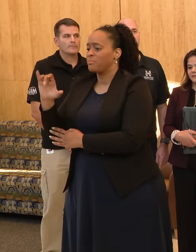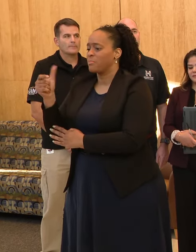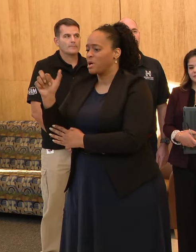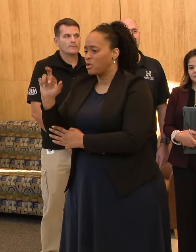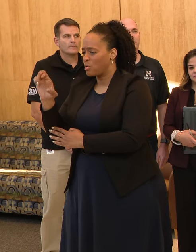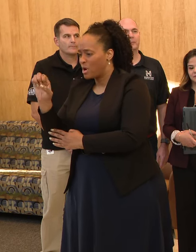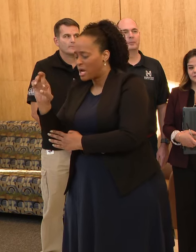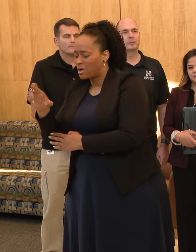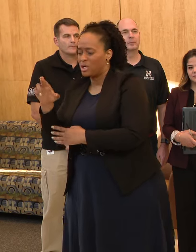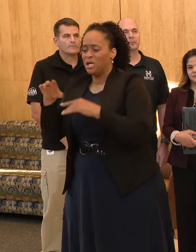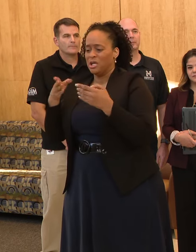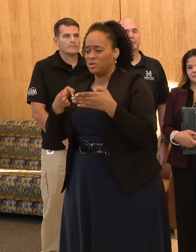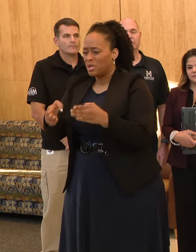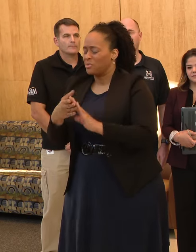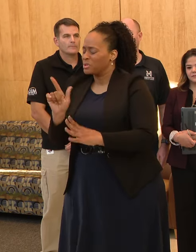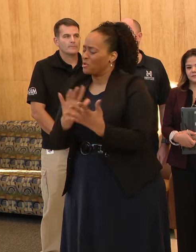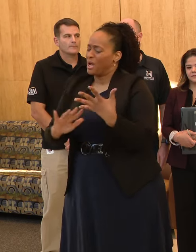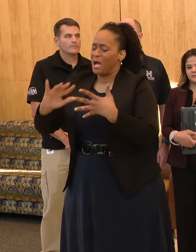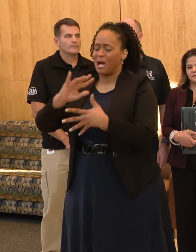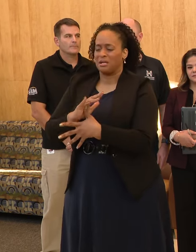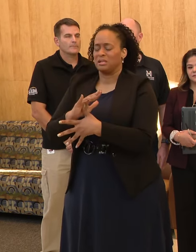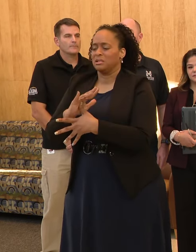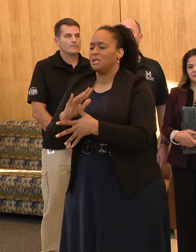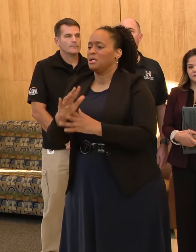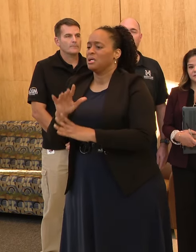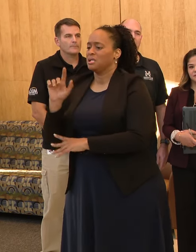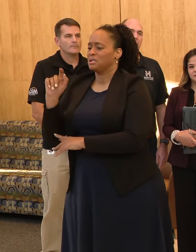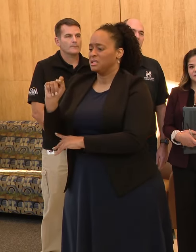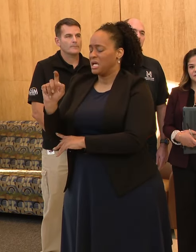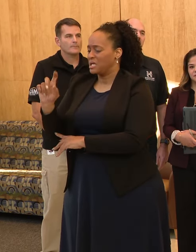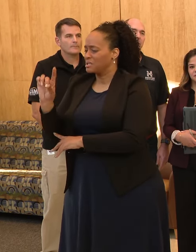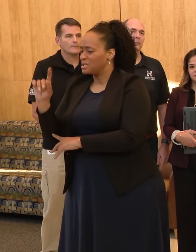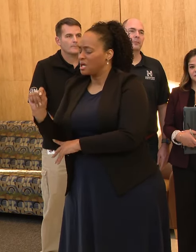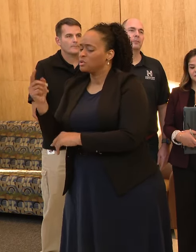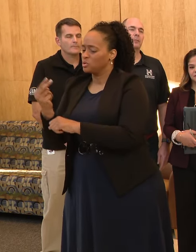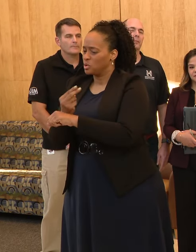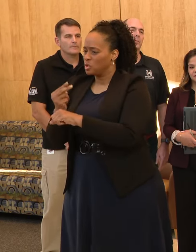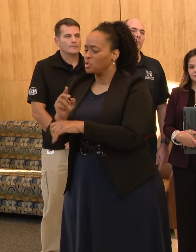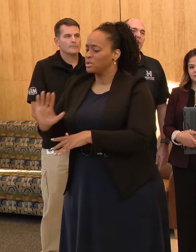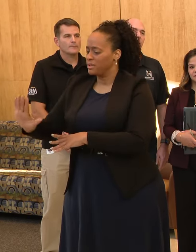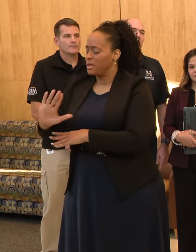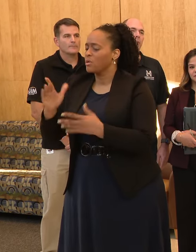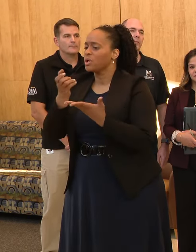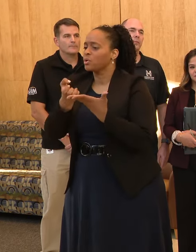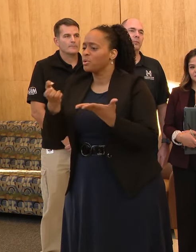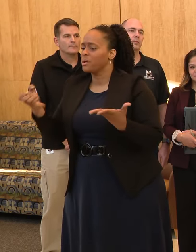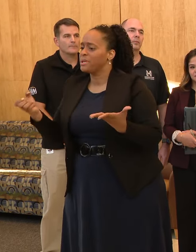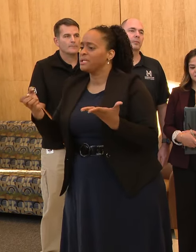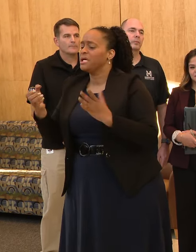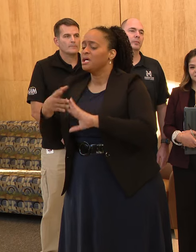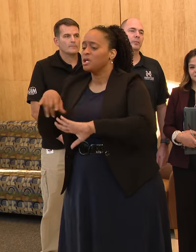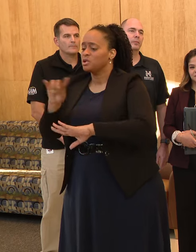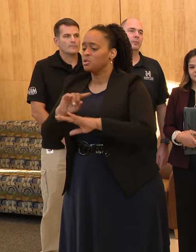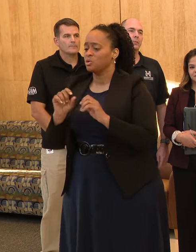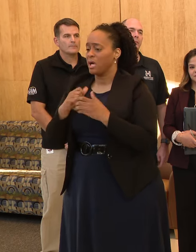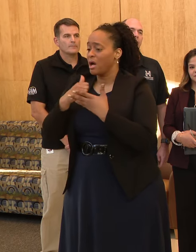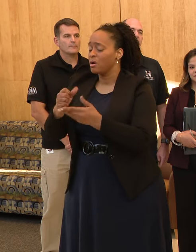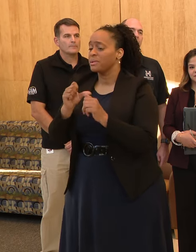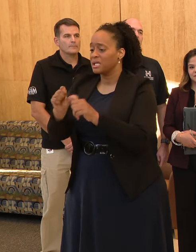It was our highest priority. TxDOT has used their equipment to keep